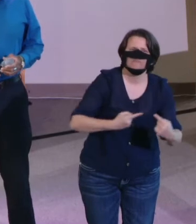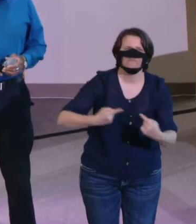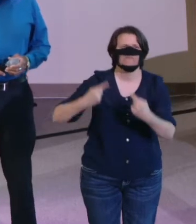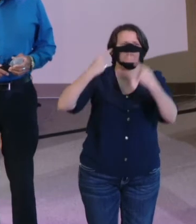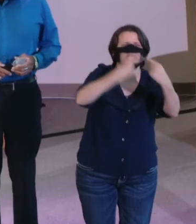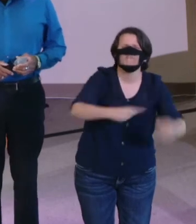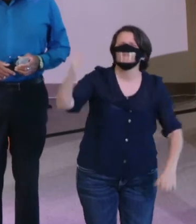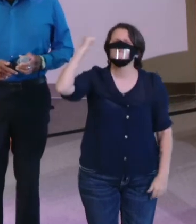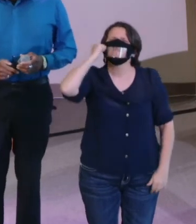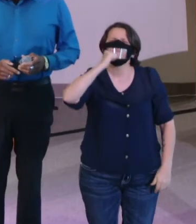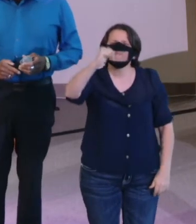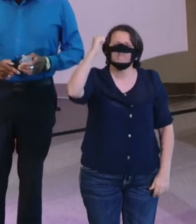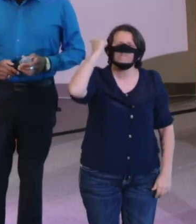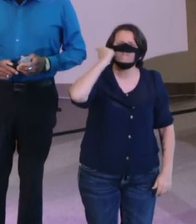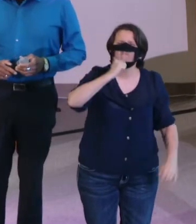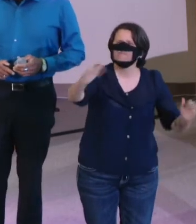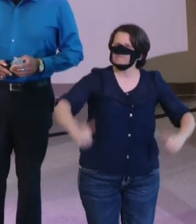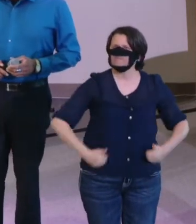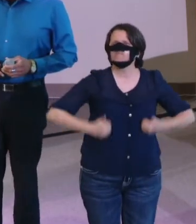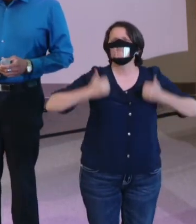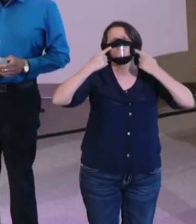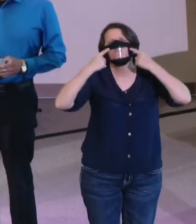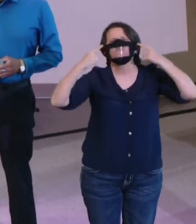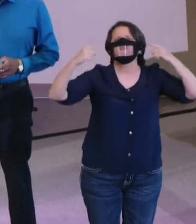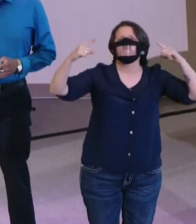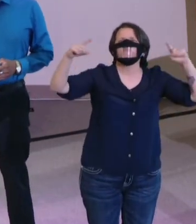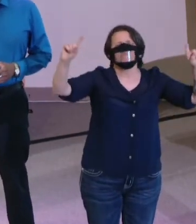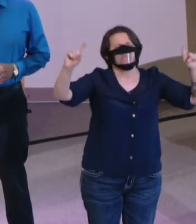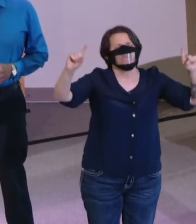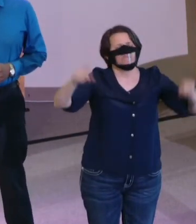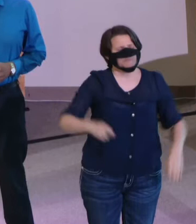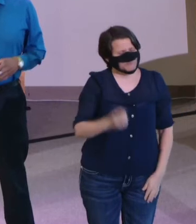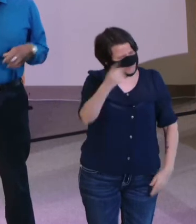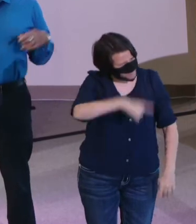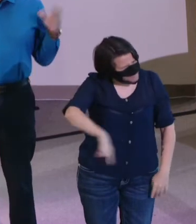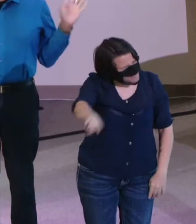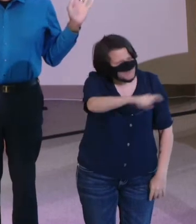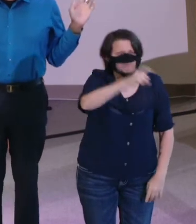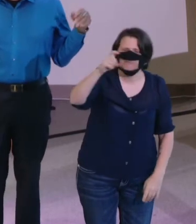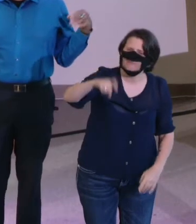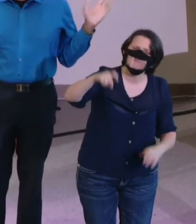through another day, you've got to let it go.